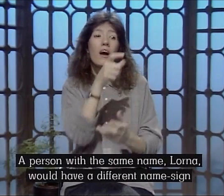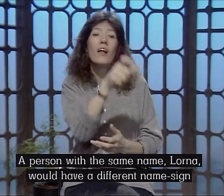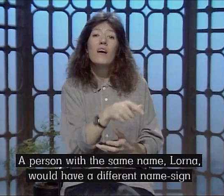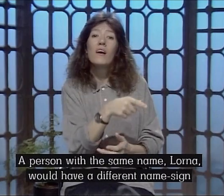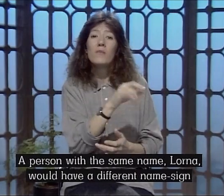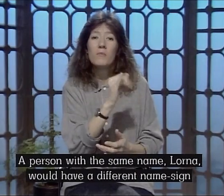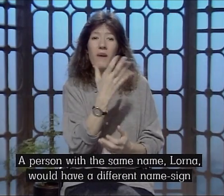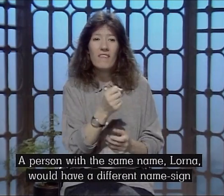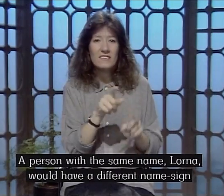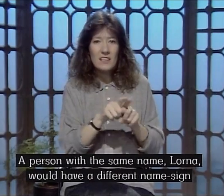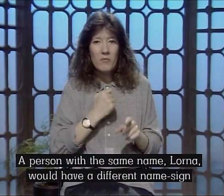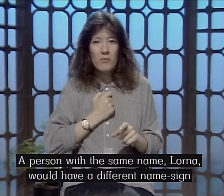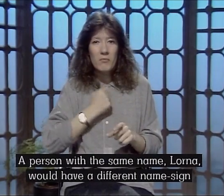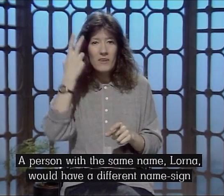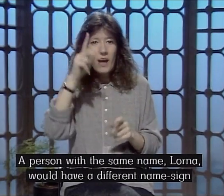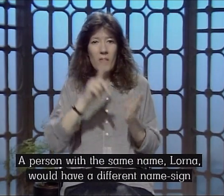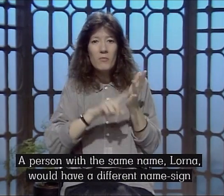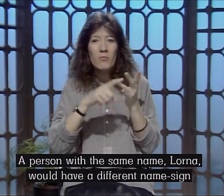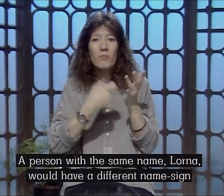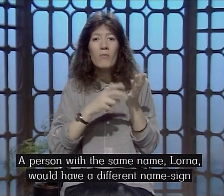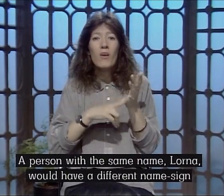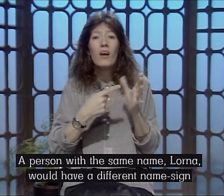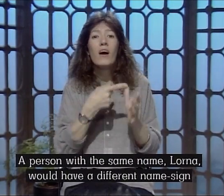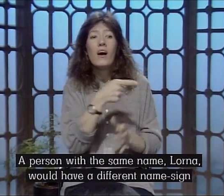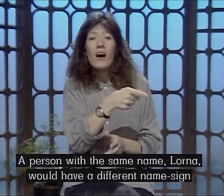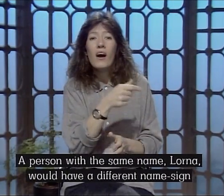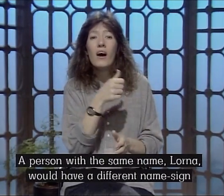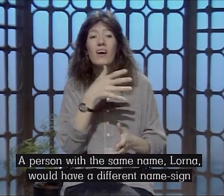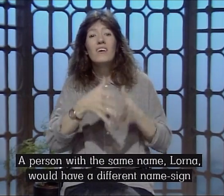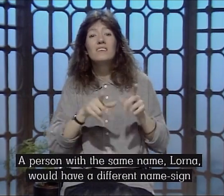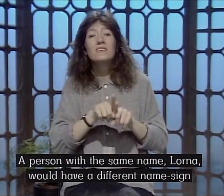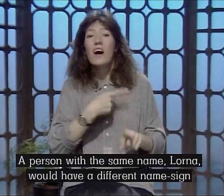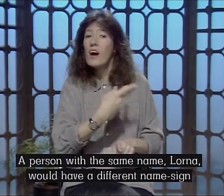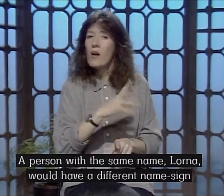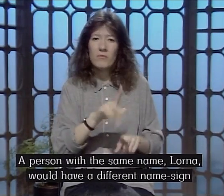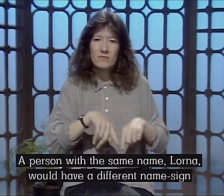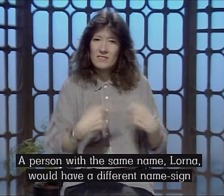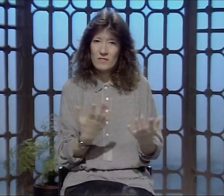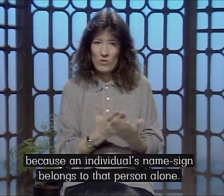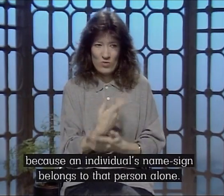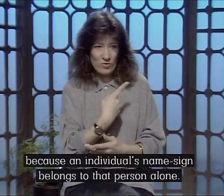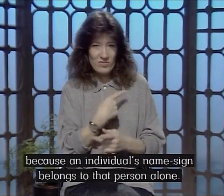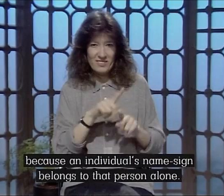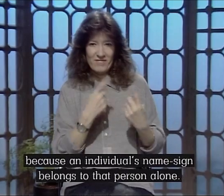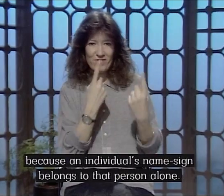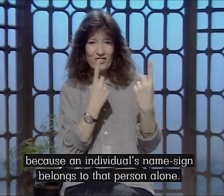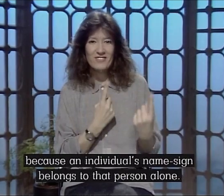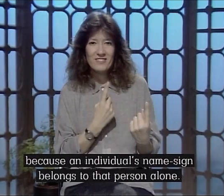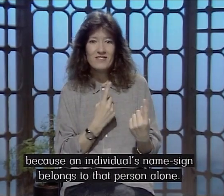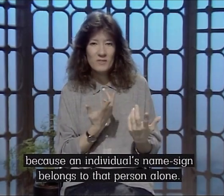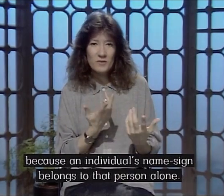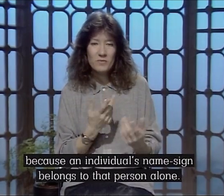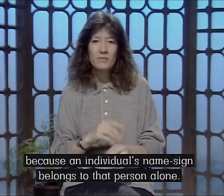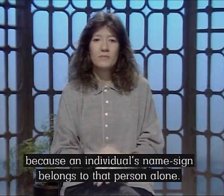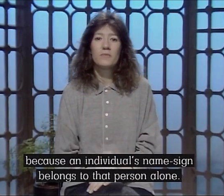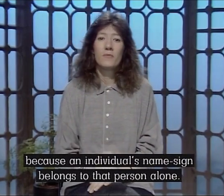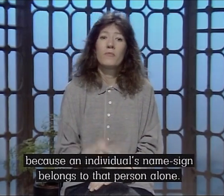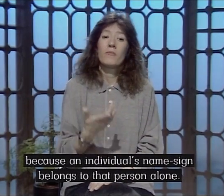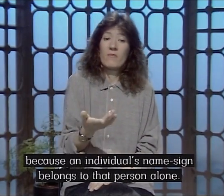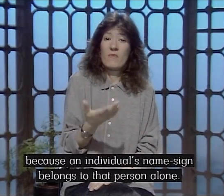Another person with the same English name, Lorna, would have a different name sign because an individual's name sign belongs to that person alone.